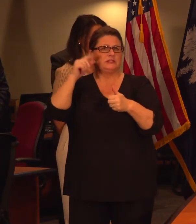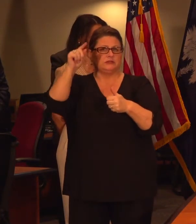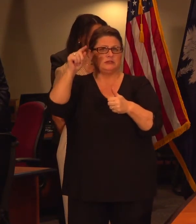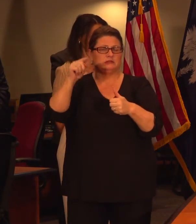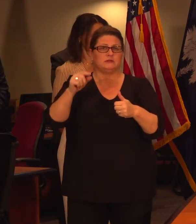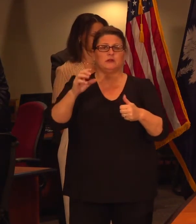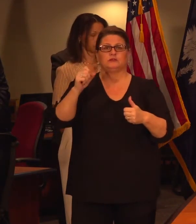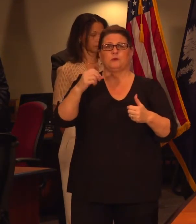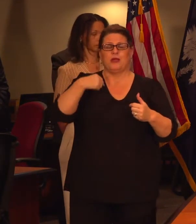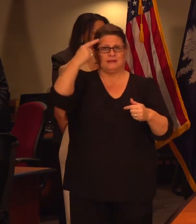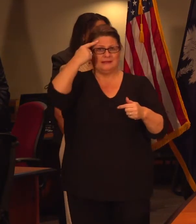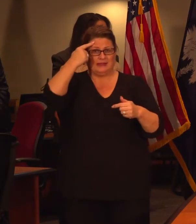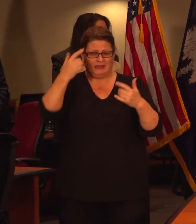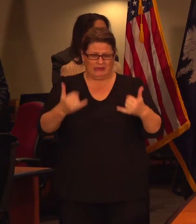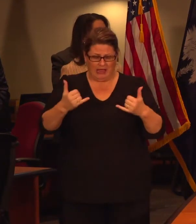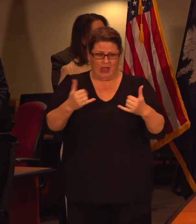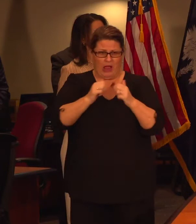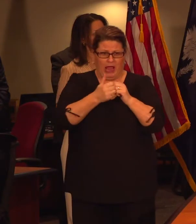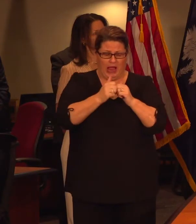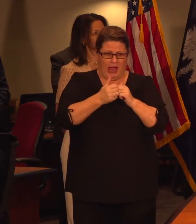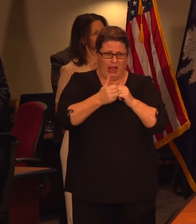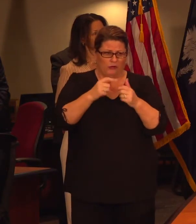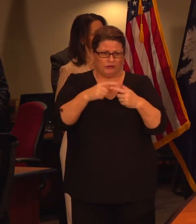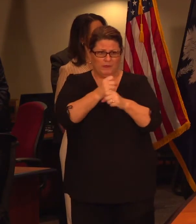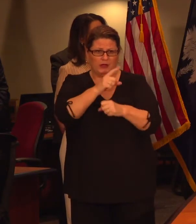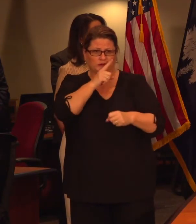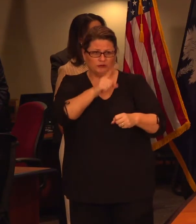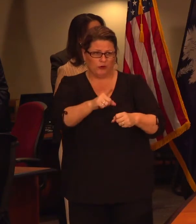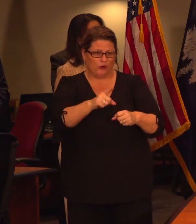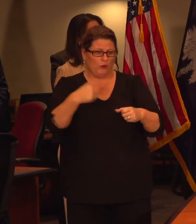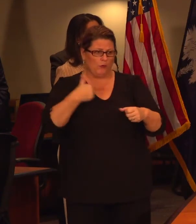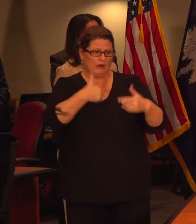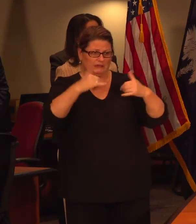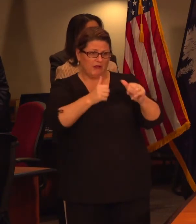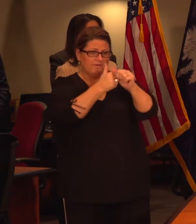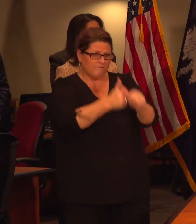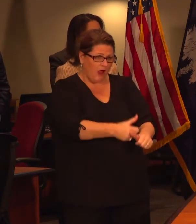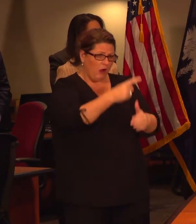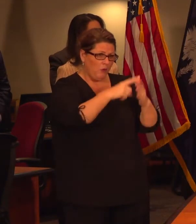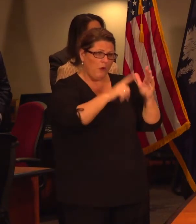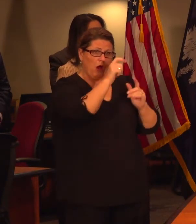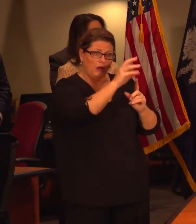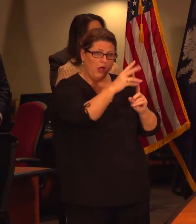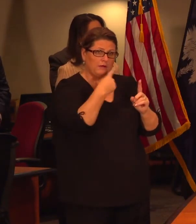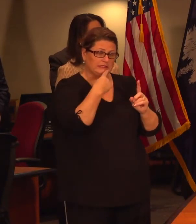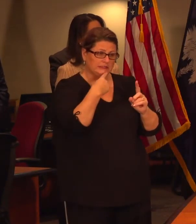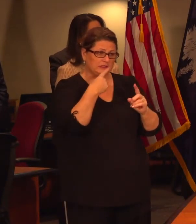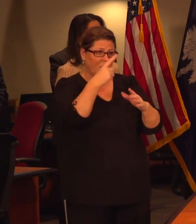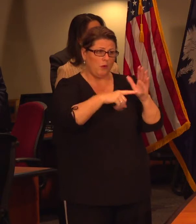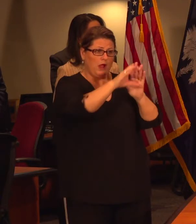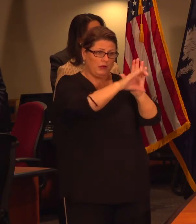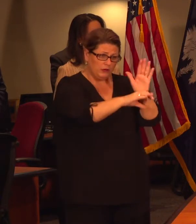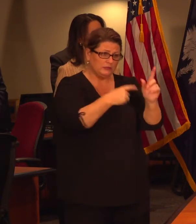this situation. We want to be sure that what we're doing is within the framework of the Constitution and the law. And that is to protect